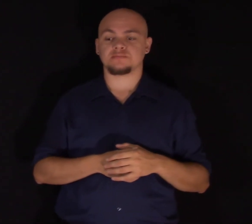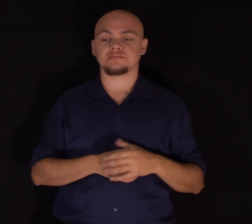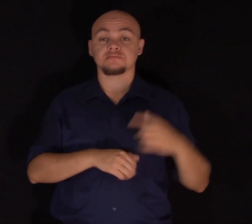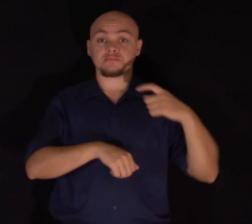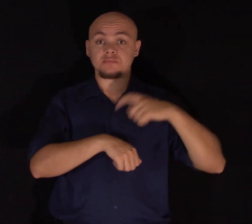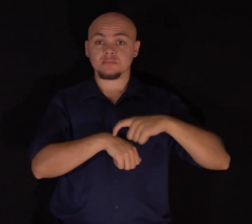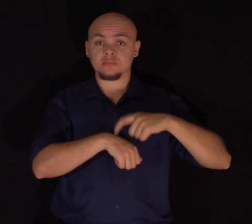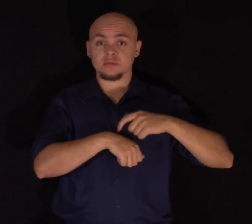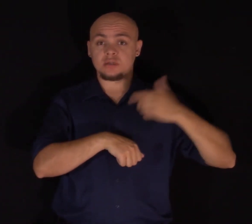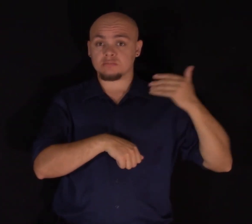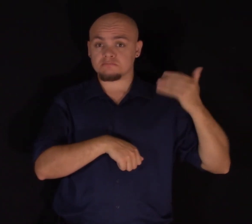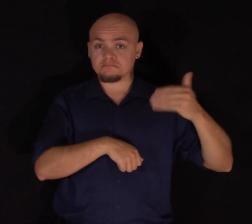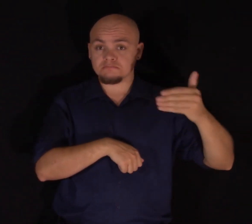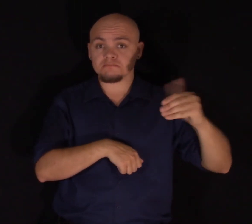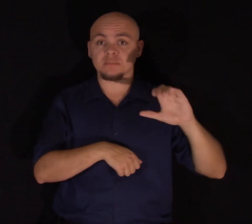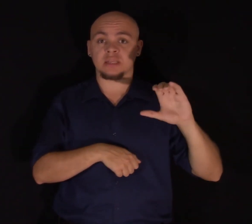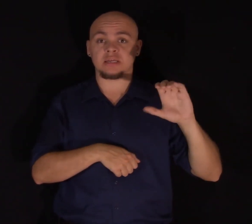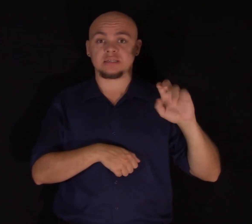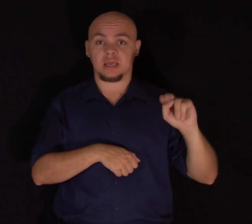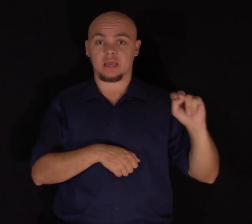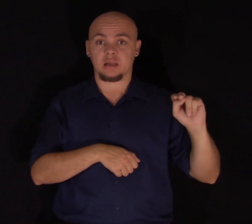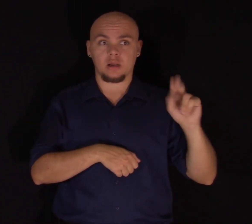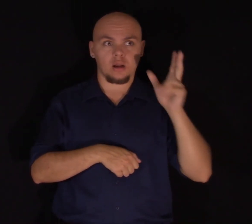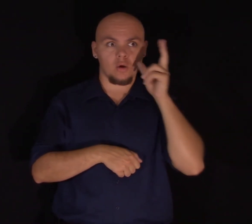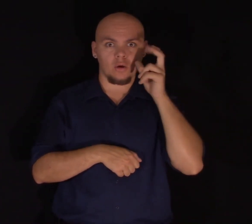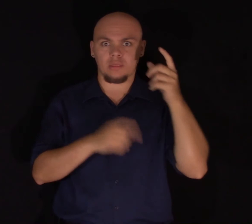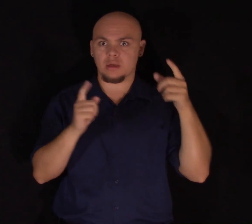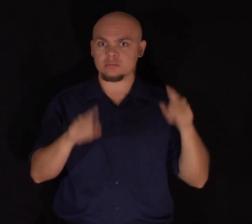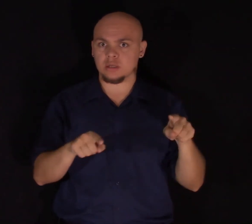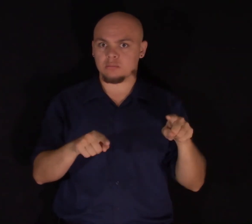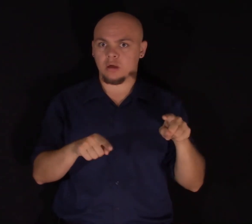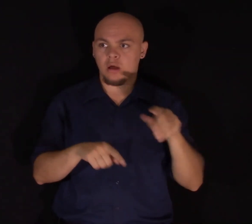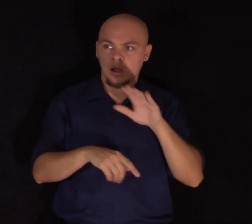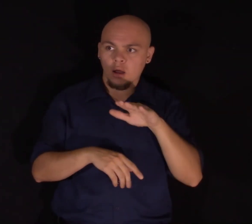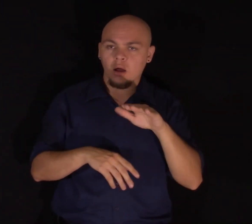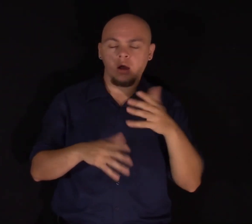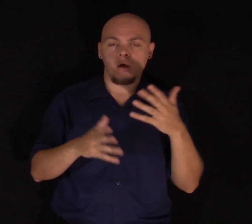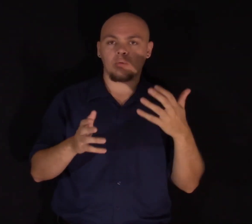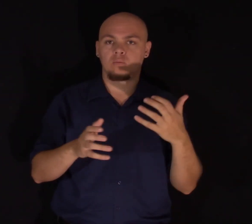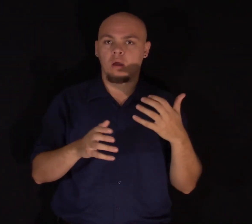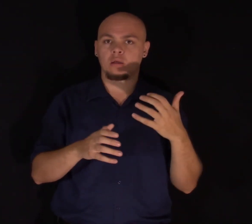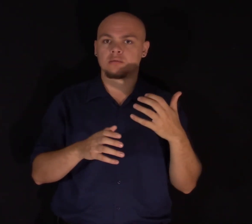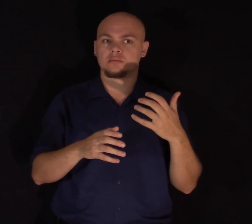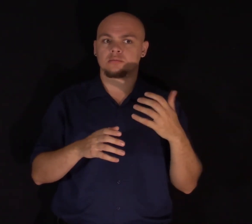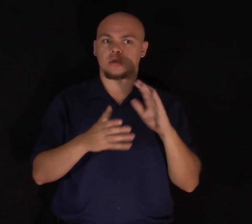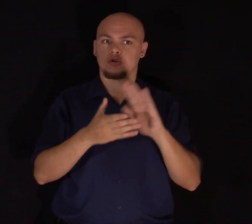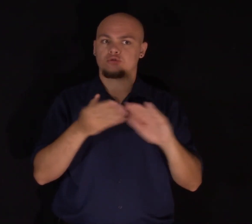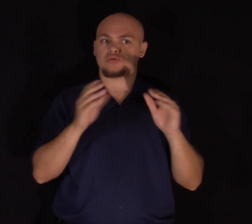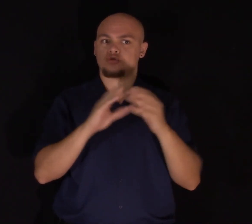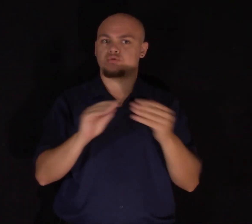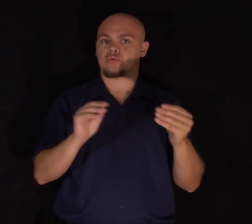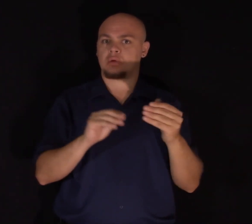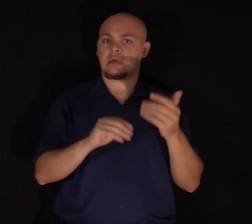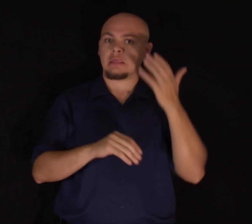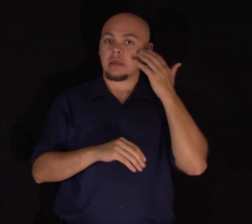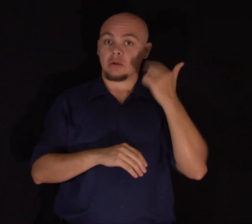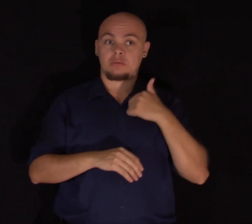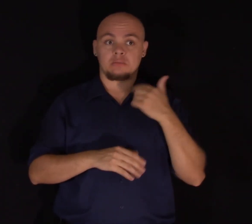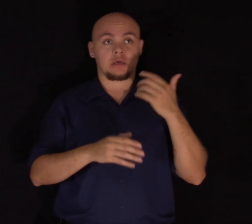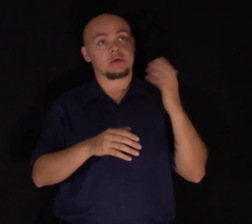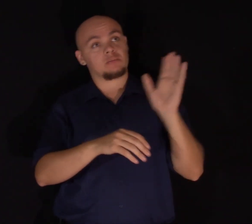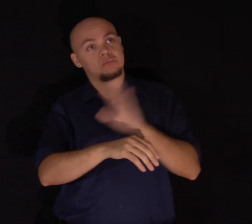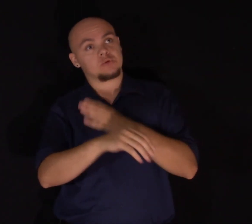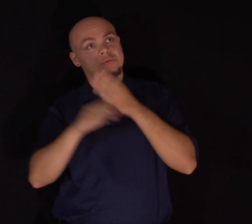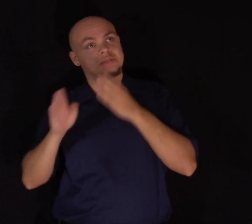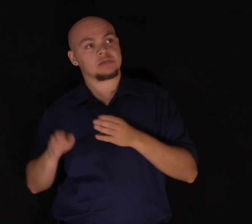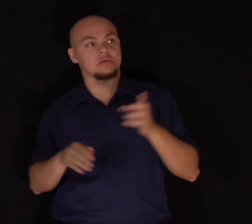while, CNN got wind of this and wanted to do a story on me. They knew me as a musician. They knew who Mr. Kelly was